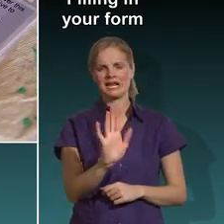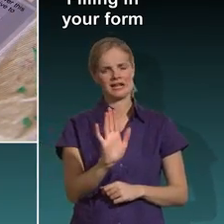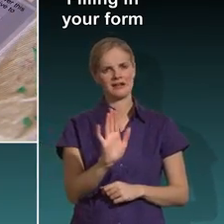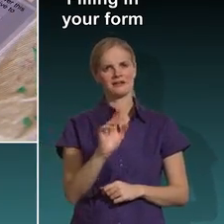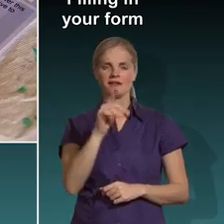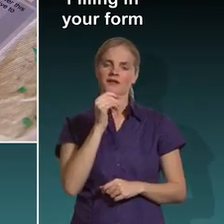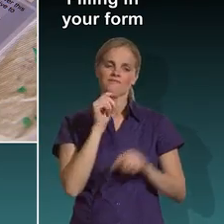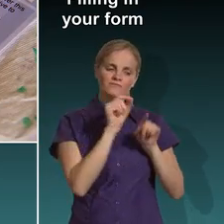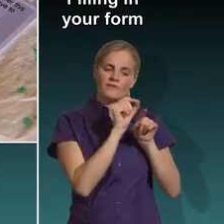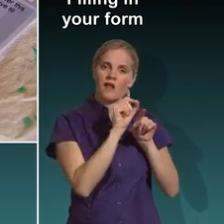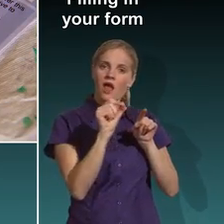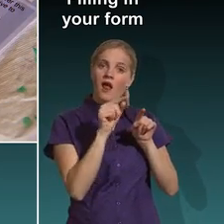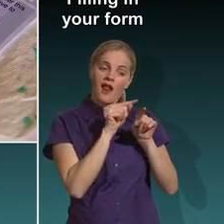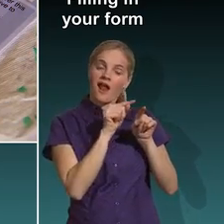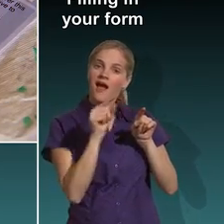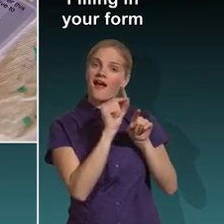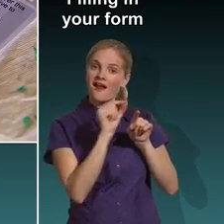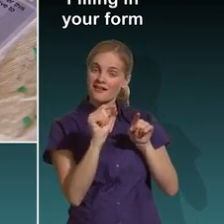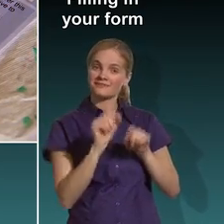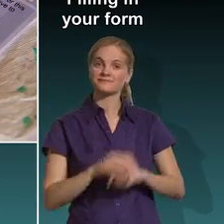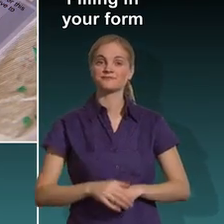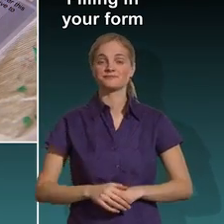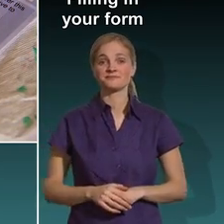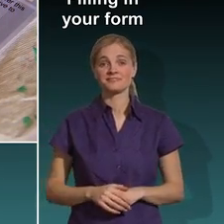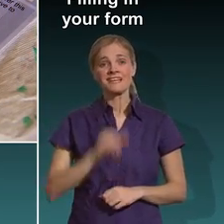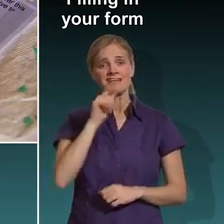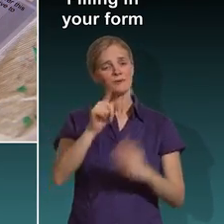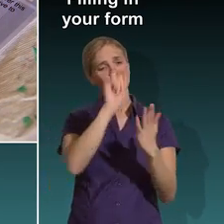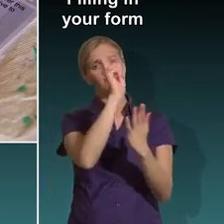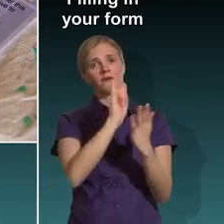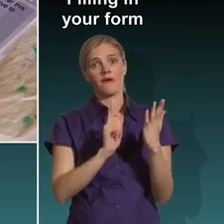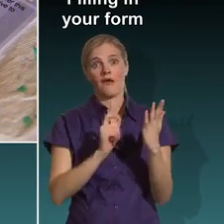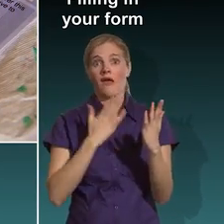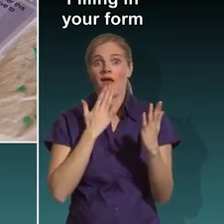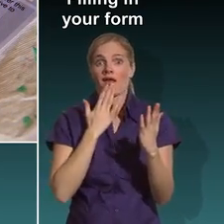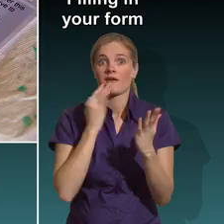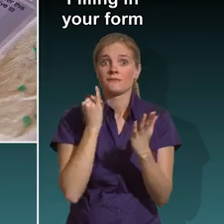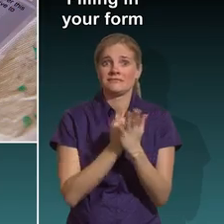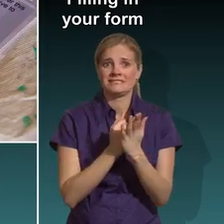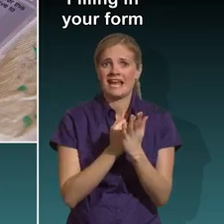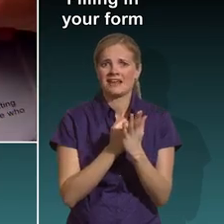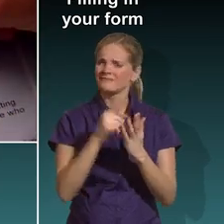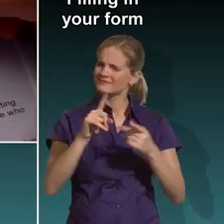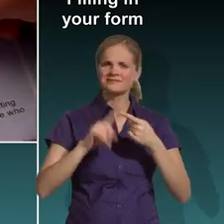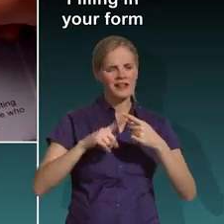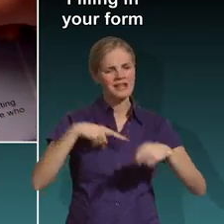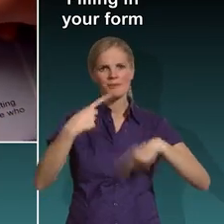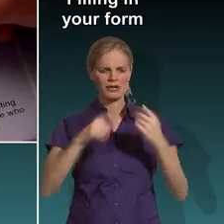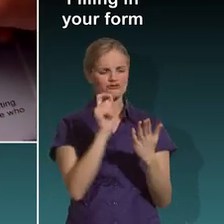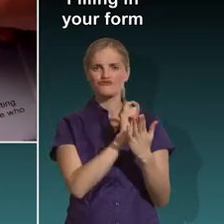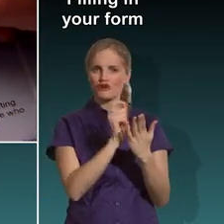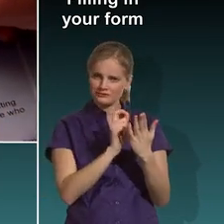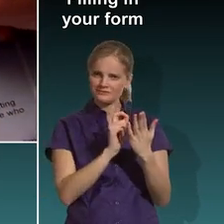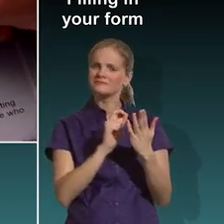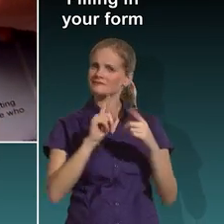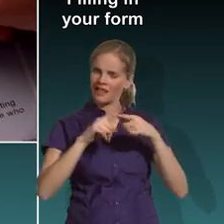In the circles, you would normally tick them. We don't want them ticked, we want a line placed through it. If you